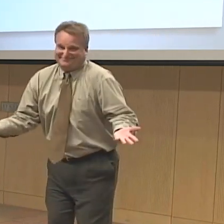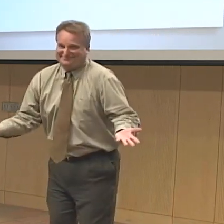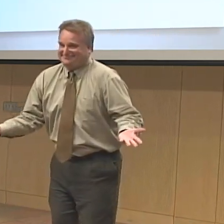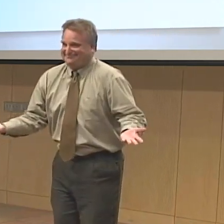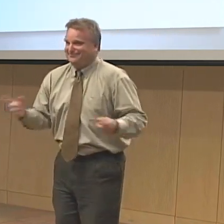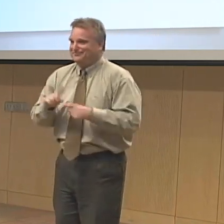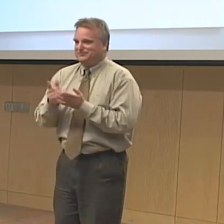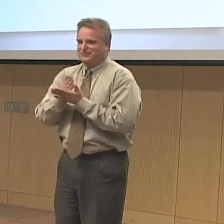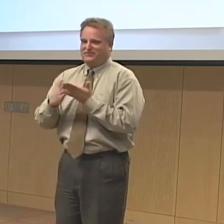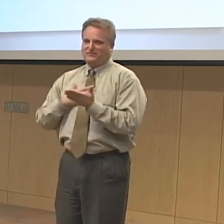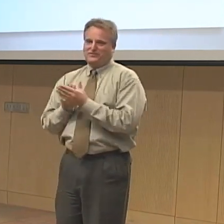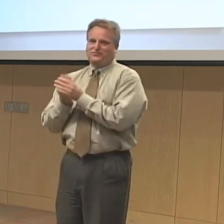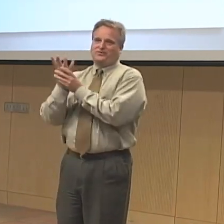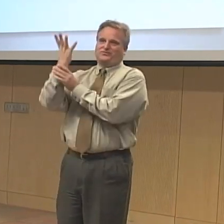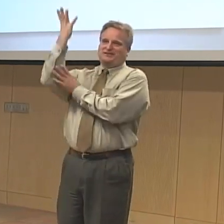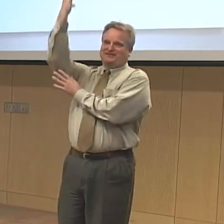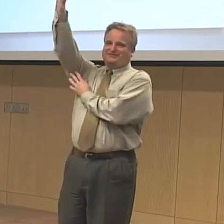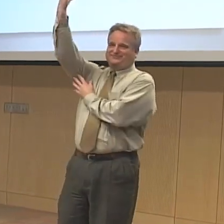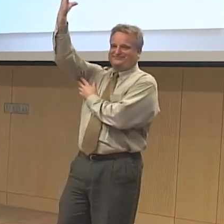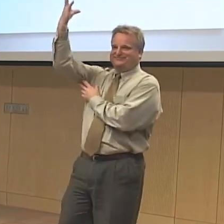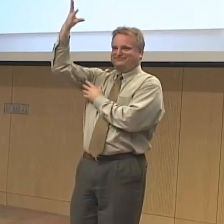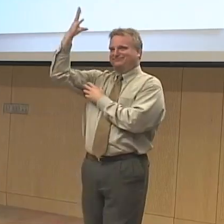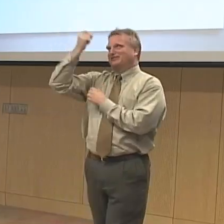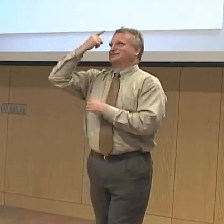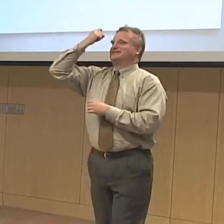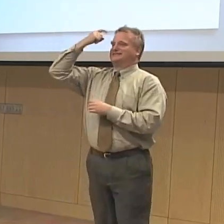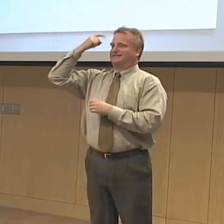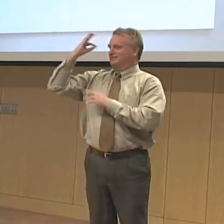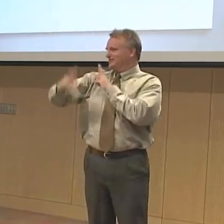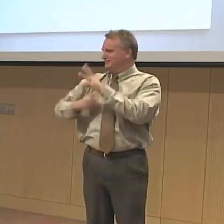But it's part of my growth to understand the world better.